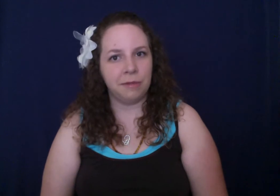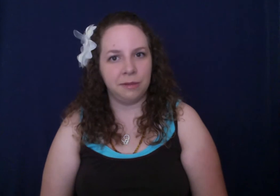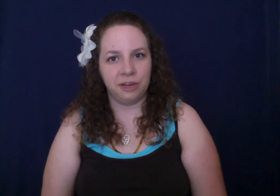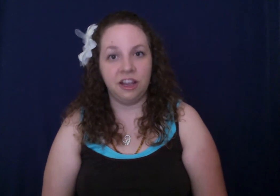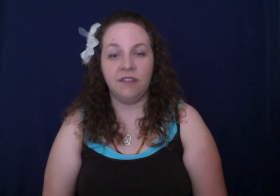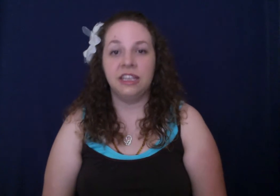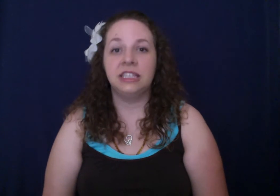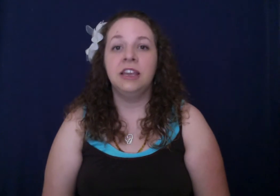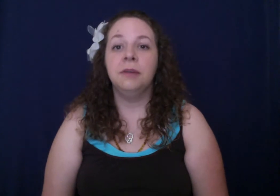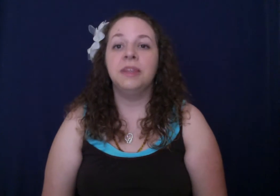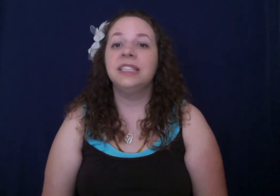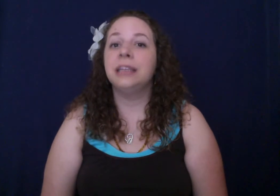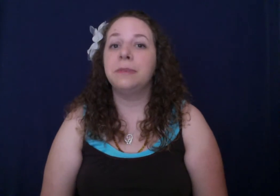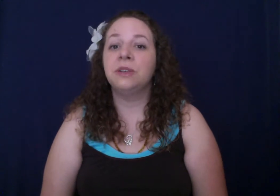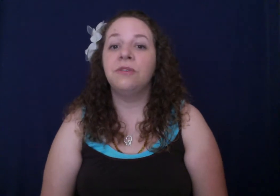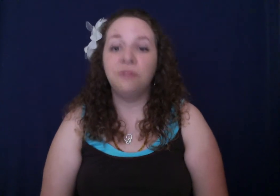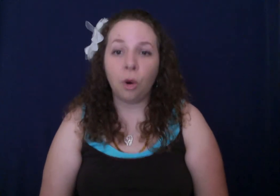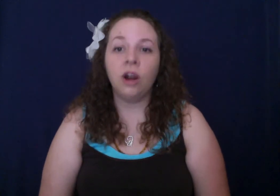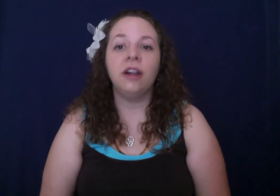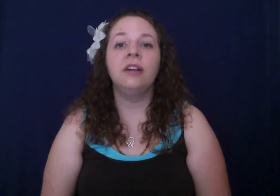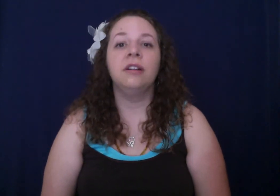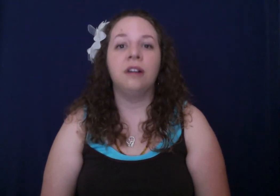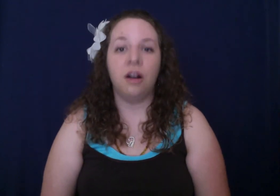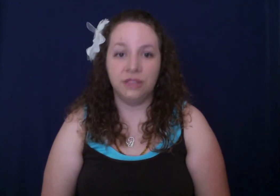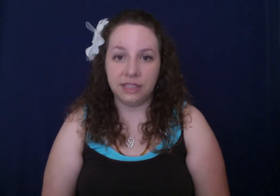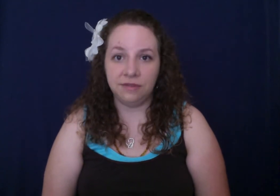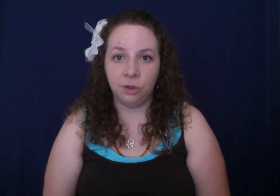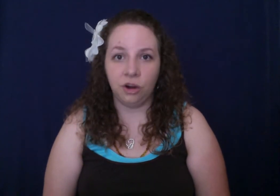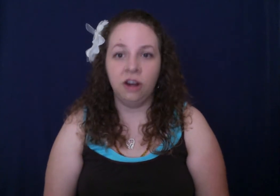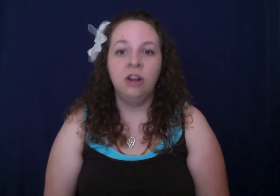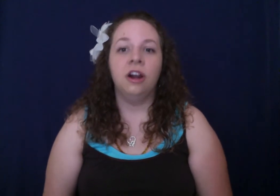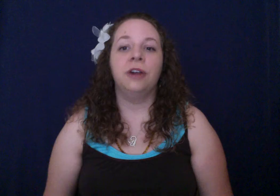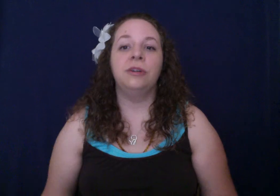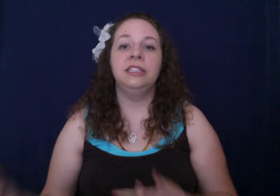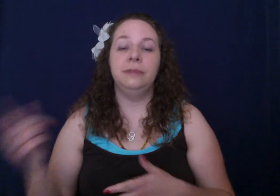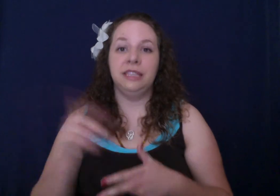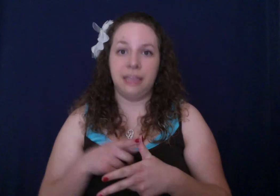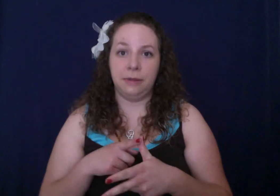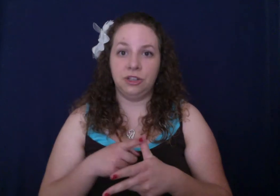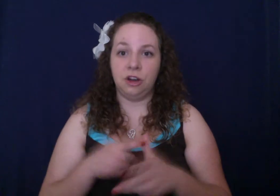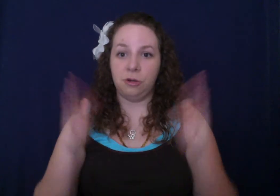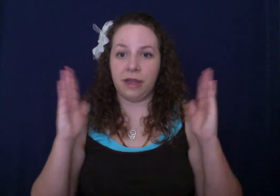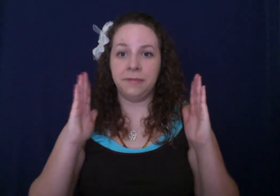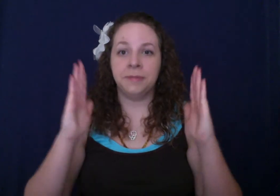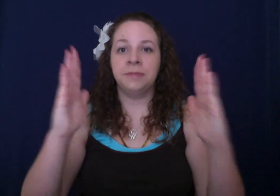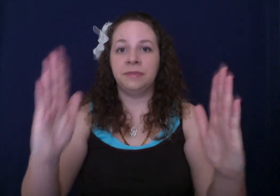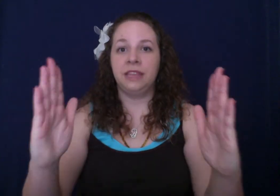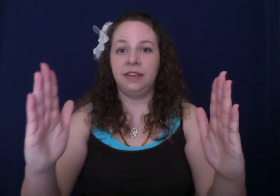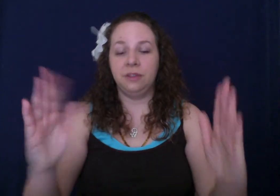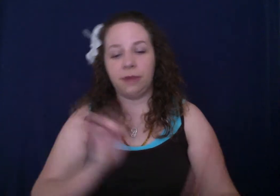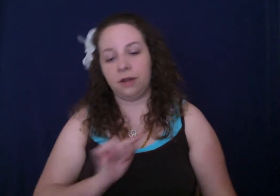pretty obvious. But the steps on the same floor are going to be establish the hallway, give the route,